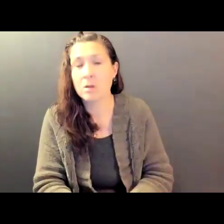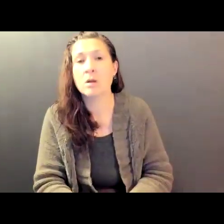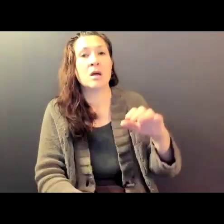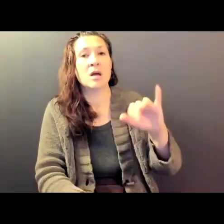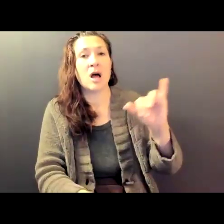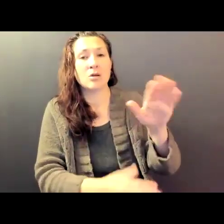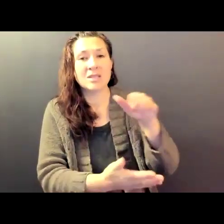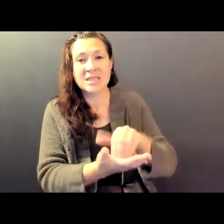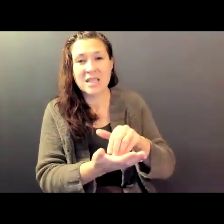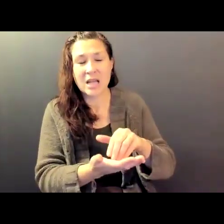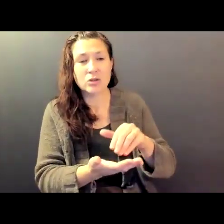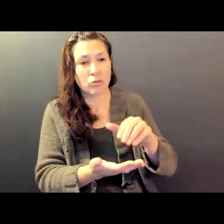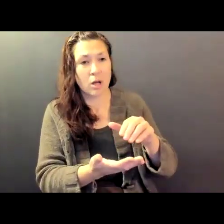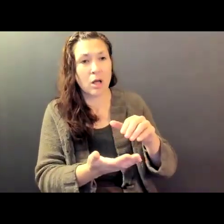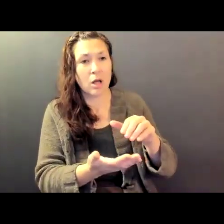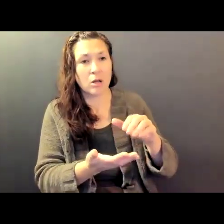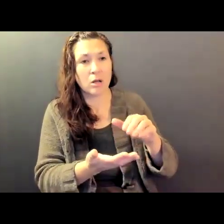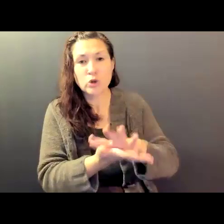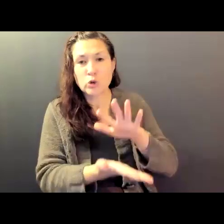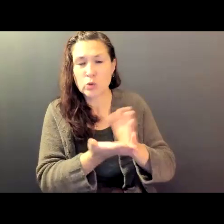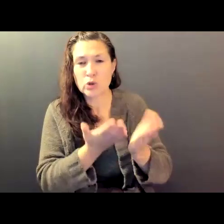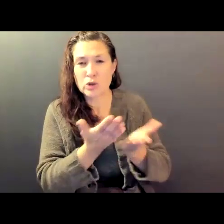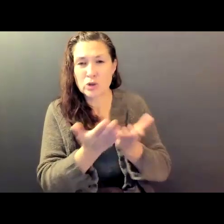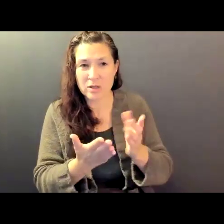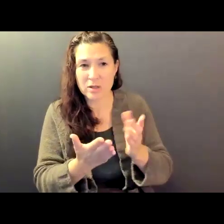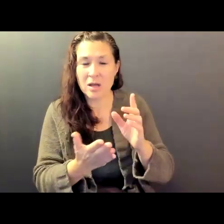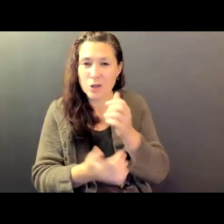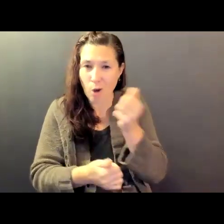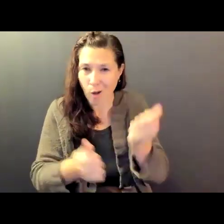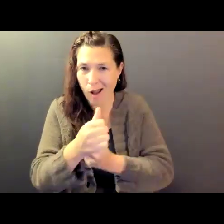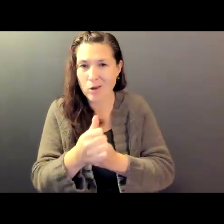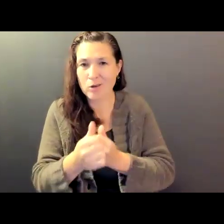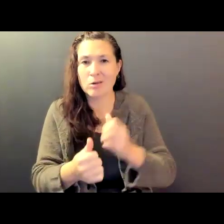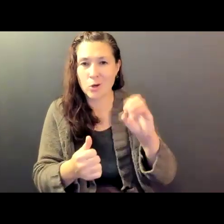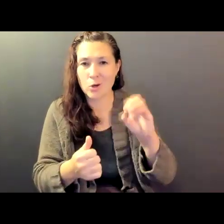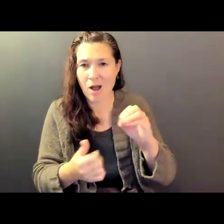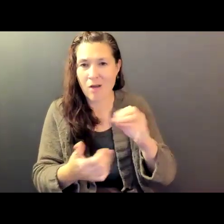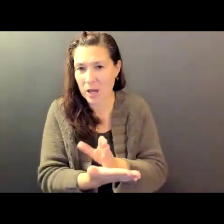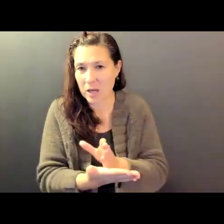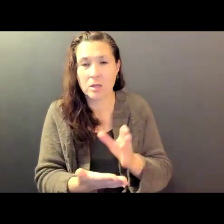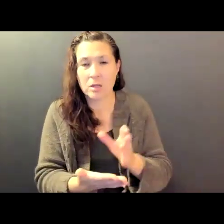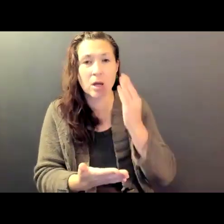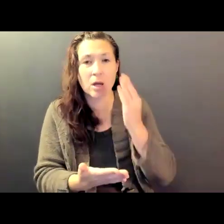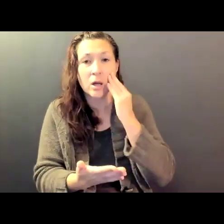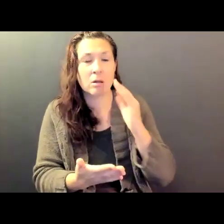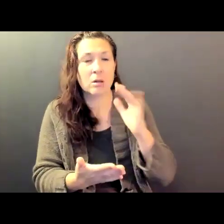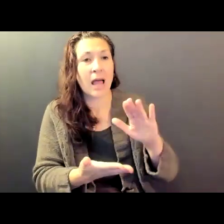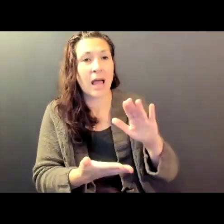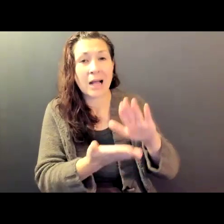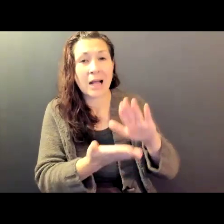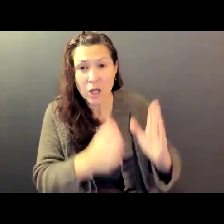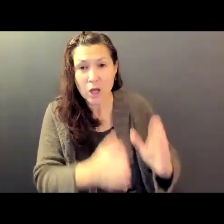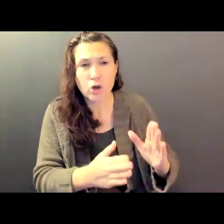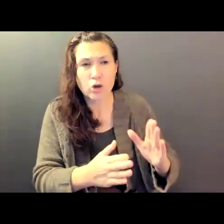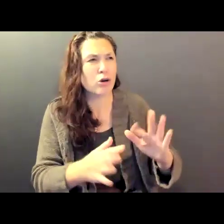school services or school services budgeted centrally. Things that you really would see out in schools like custodians, right?